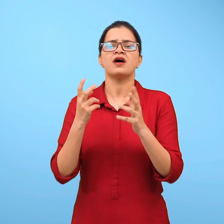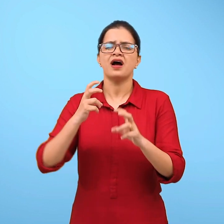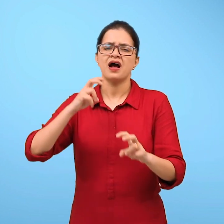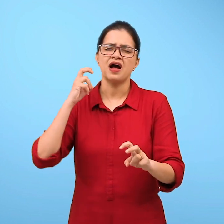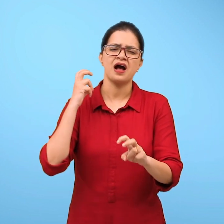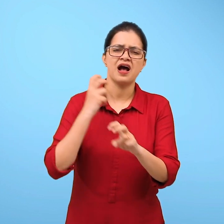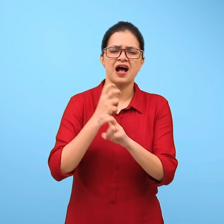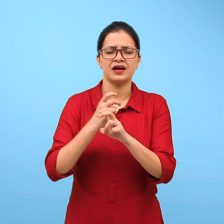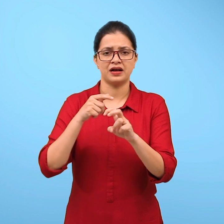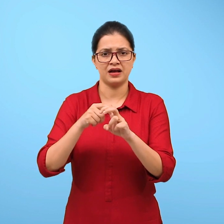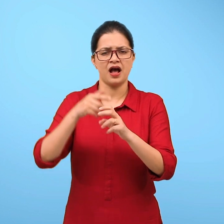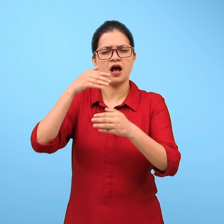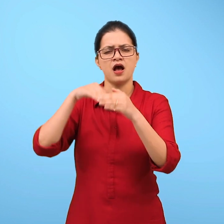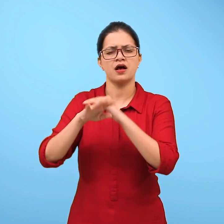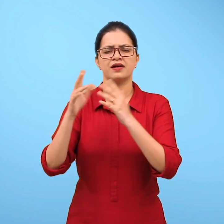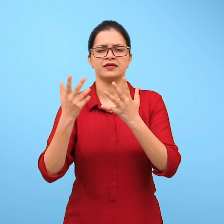that are not as hard as the bones